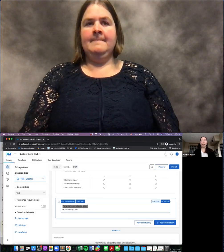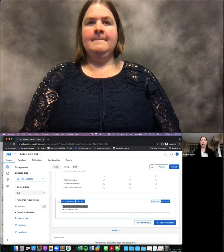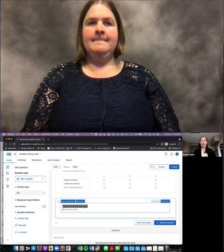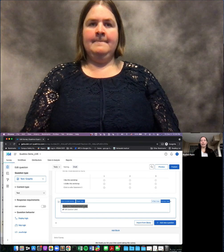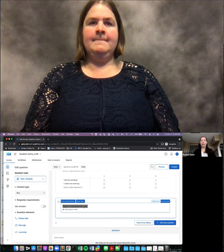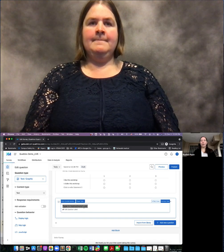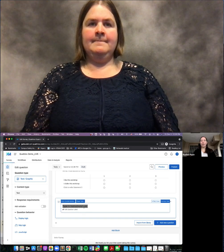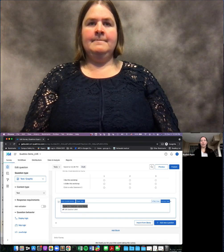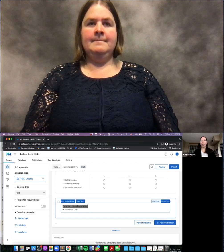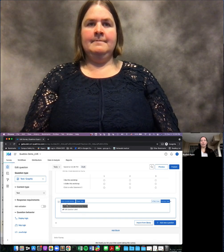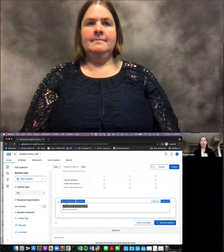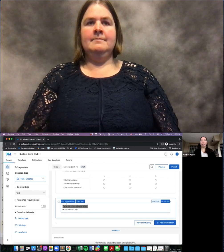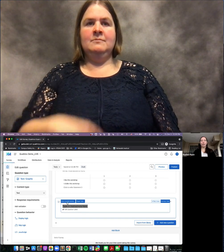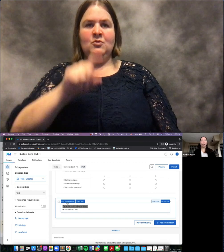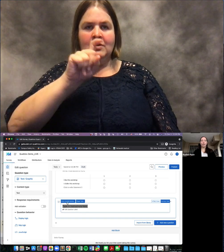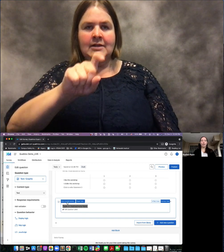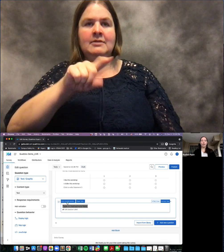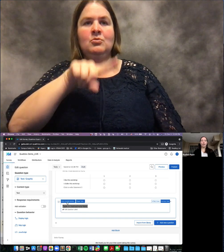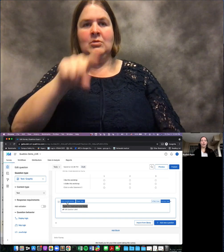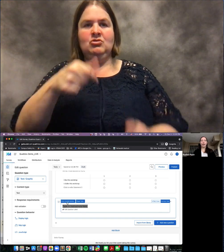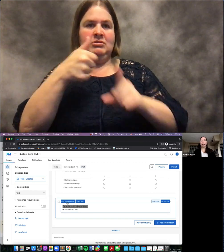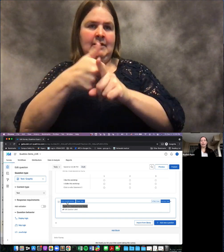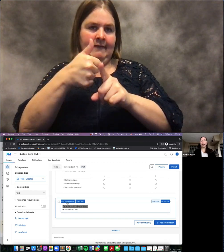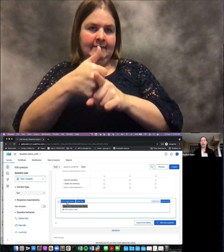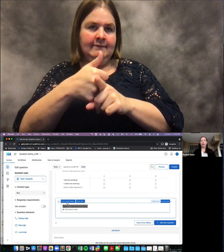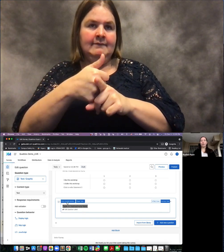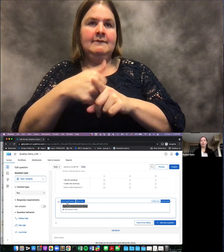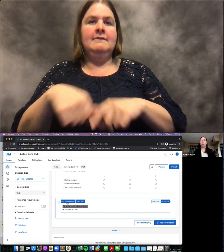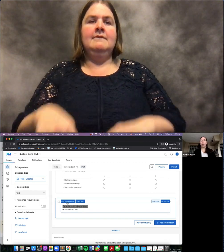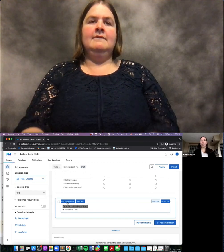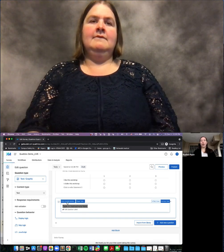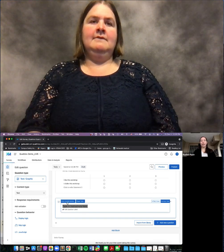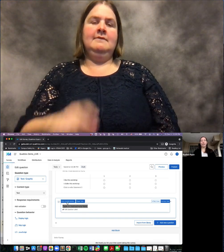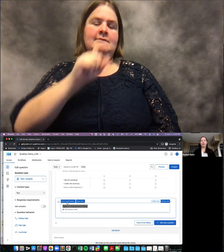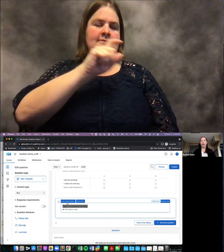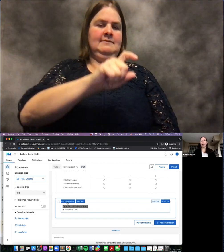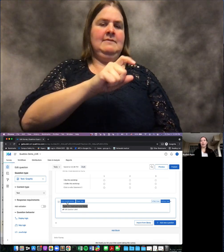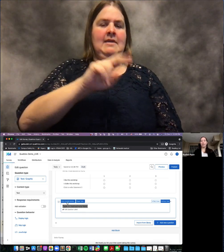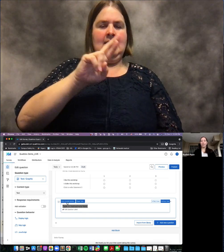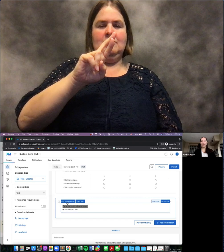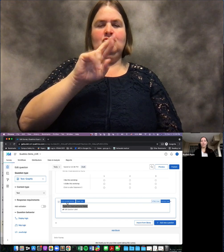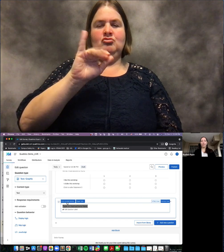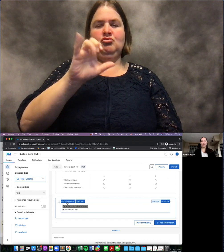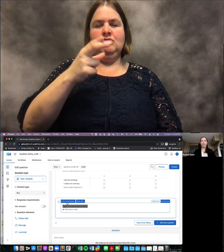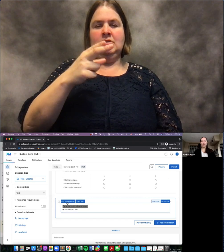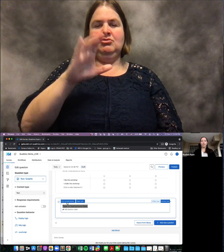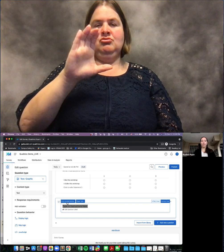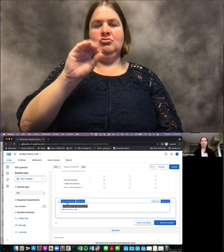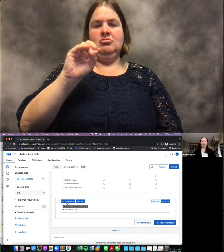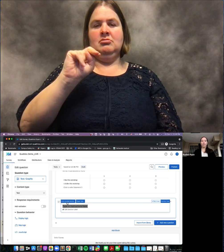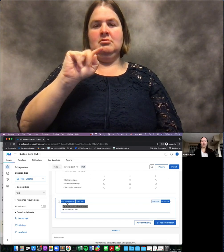I would click in the question and click Rich Content Editor.